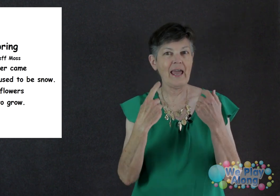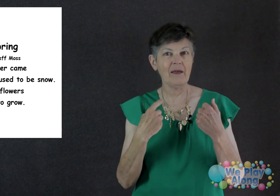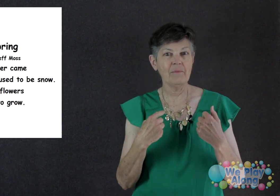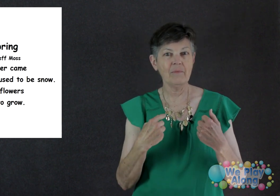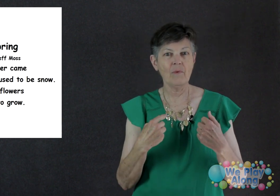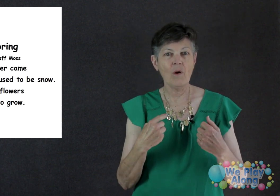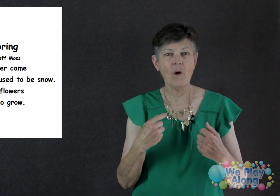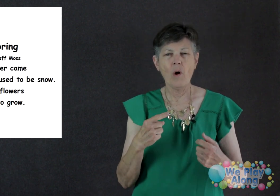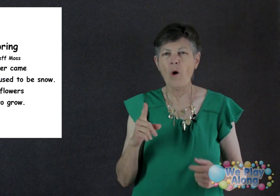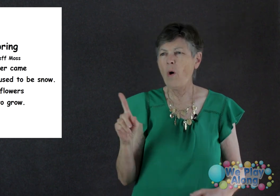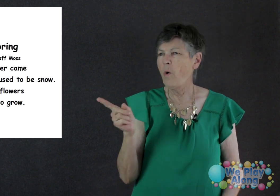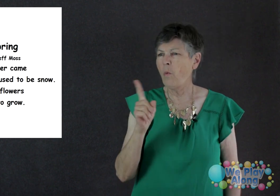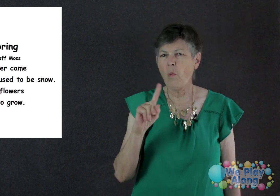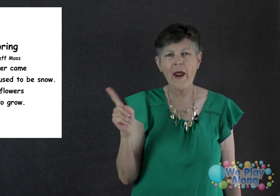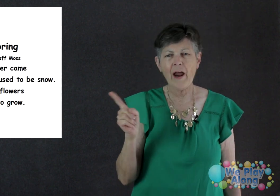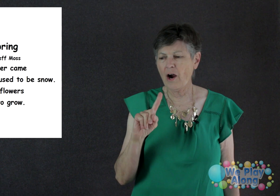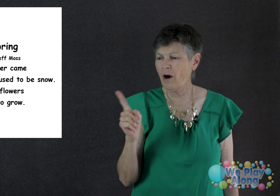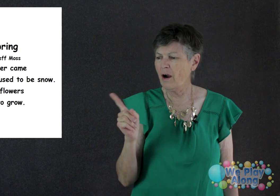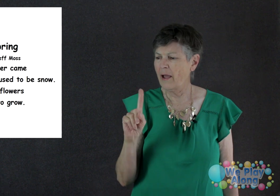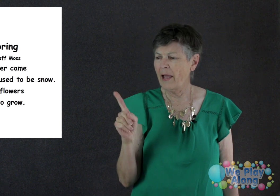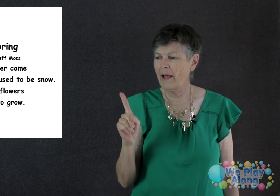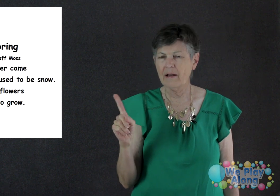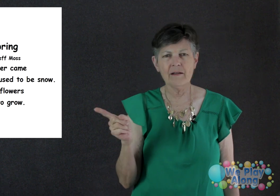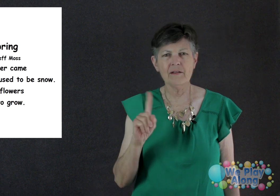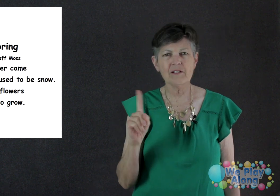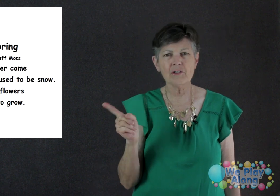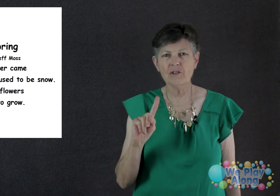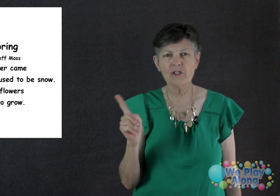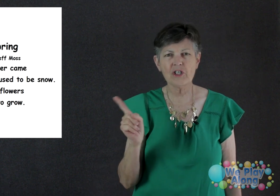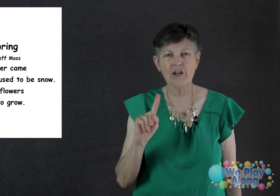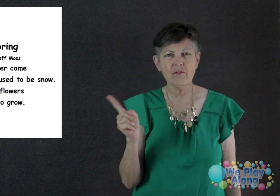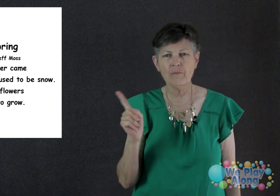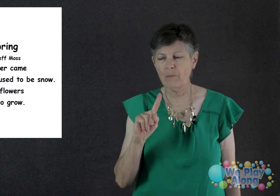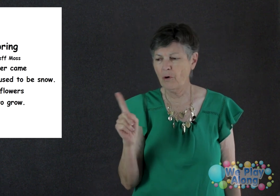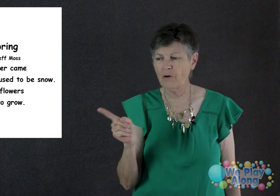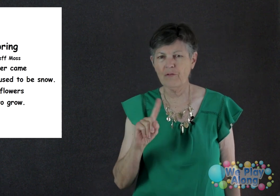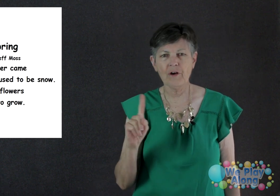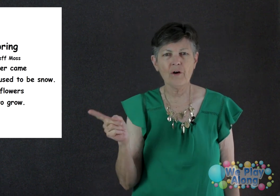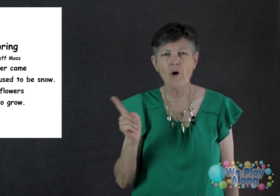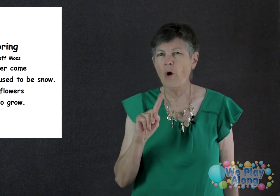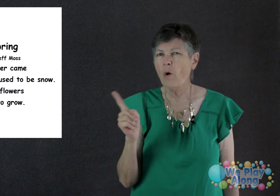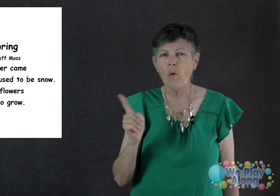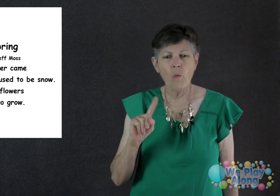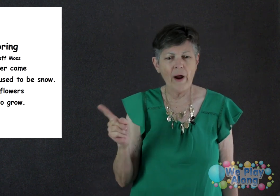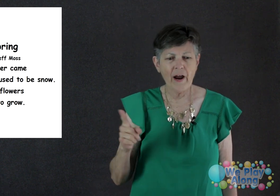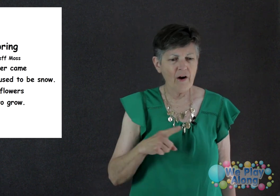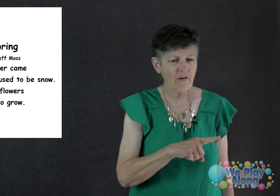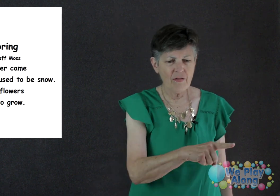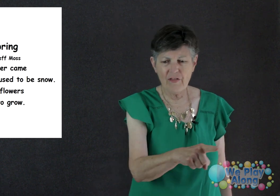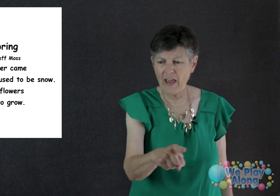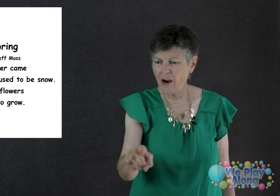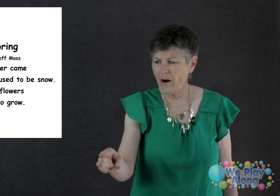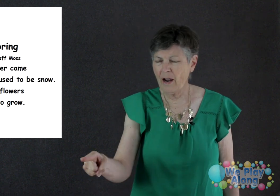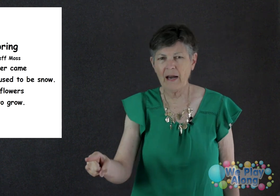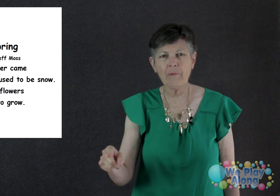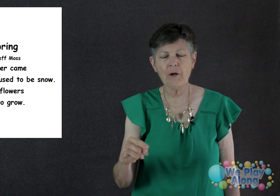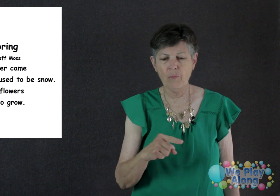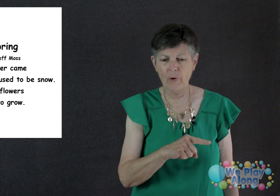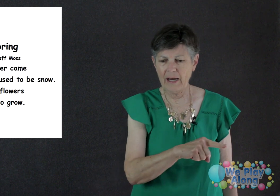came. Where, and this, you just shake your pointer finger, where there, and I'm going to point